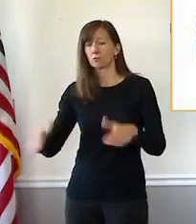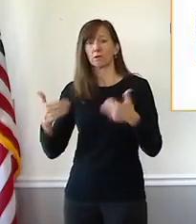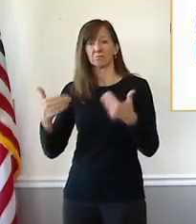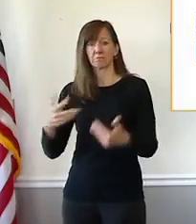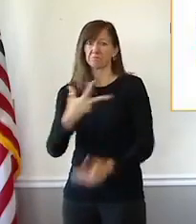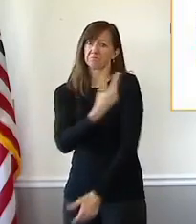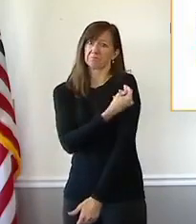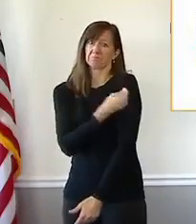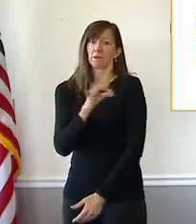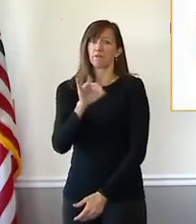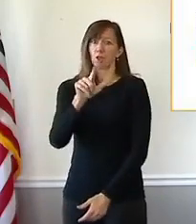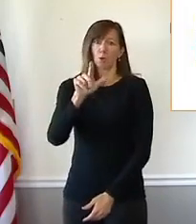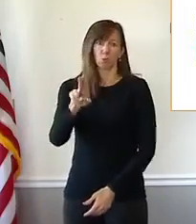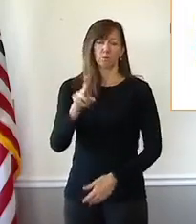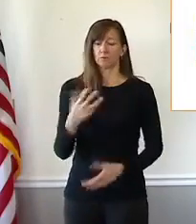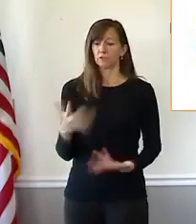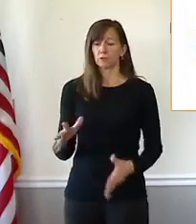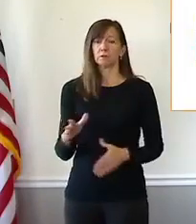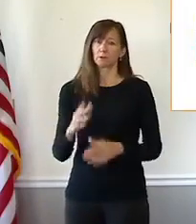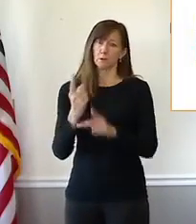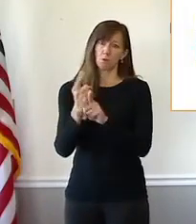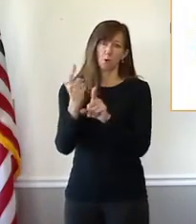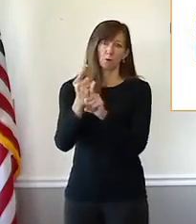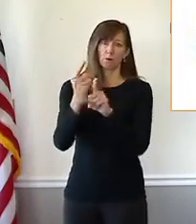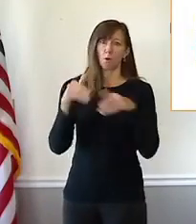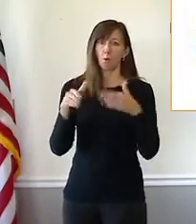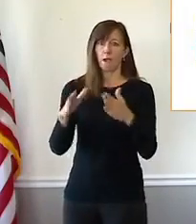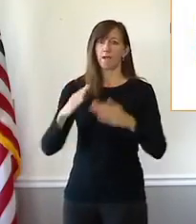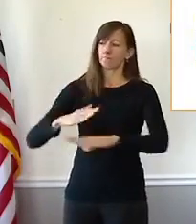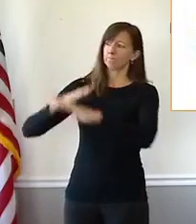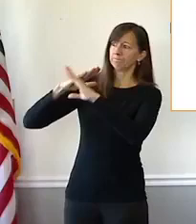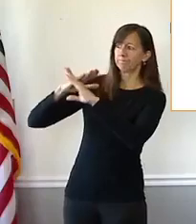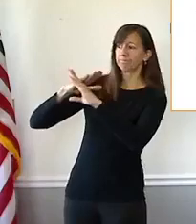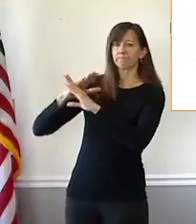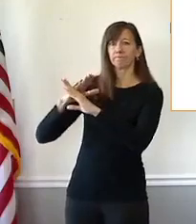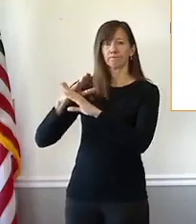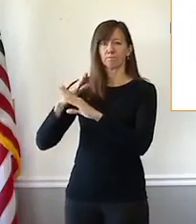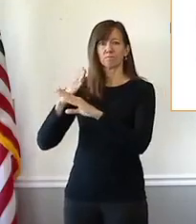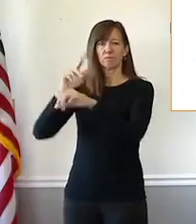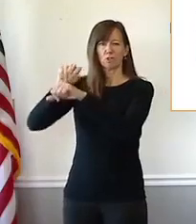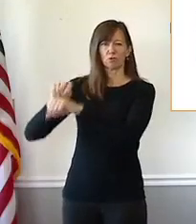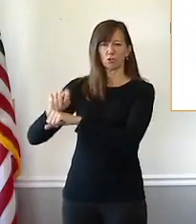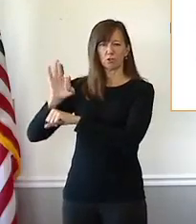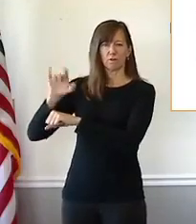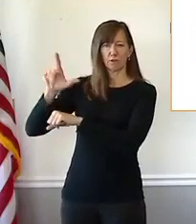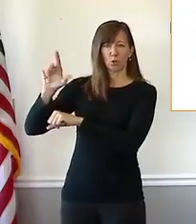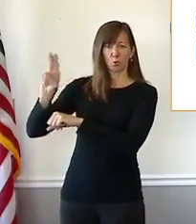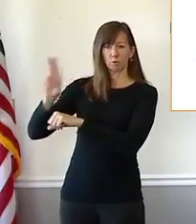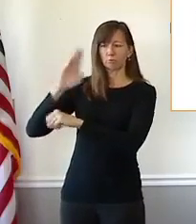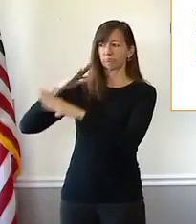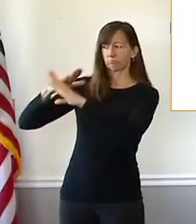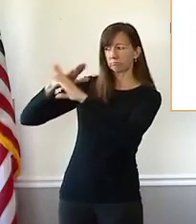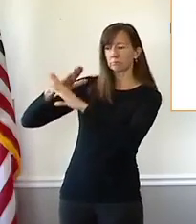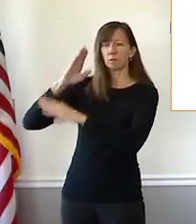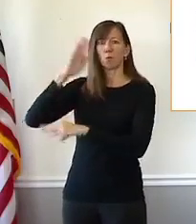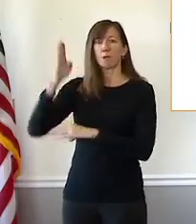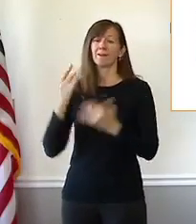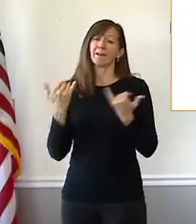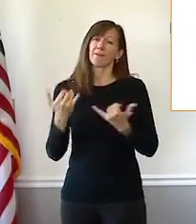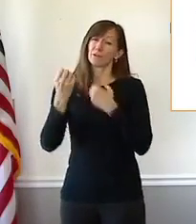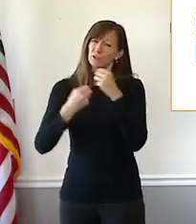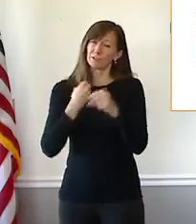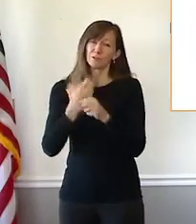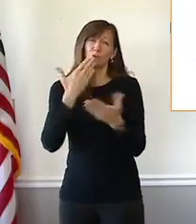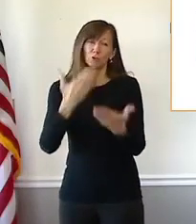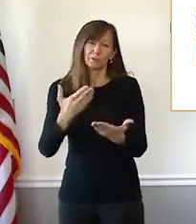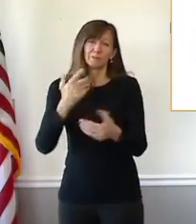option to vaccinate against the traditional flu, and this is a year to definitely consider getting a flu shot,